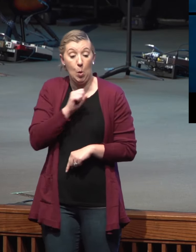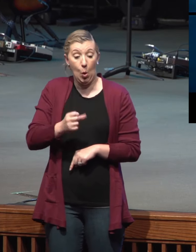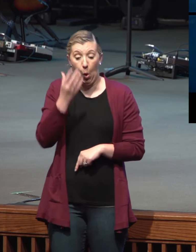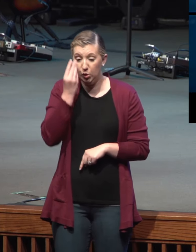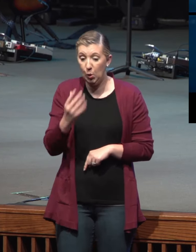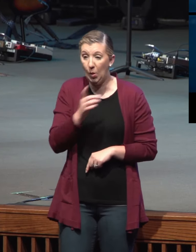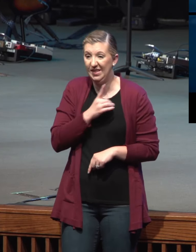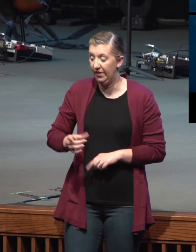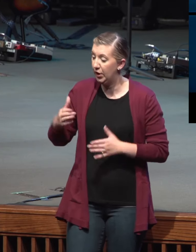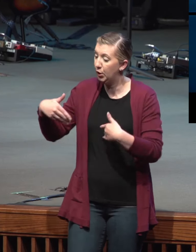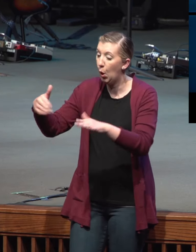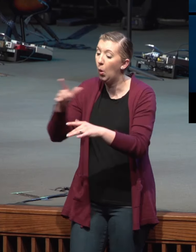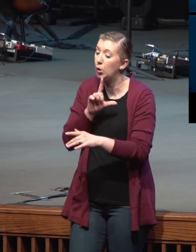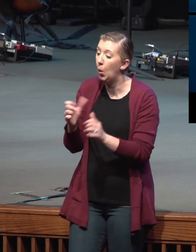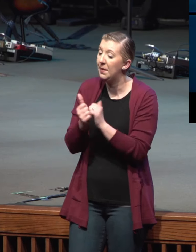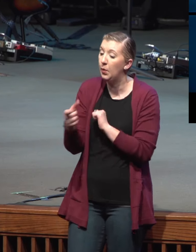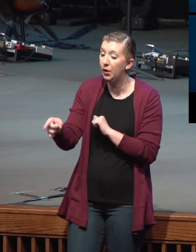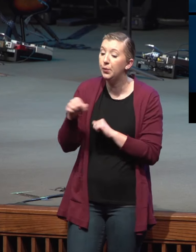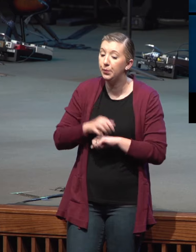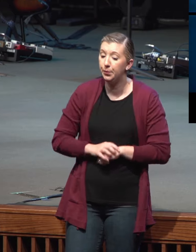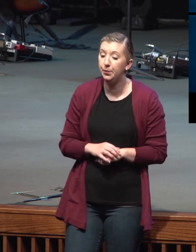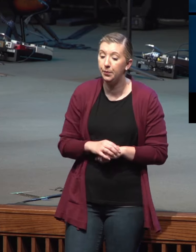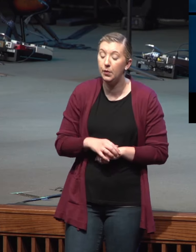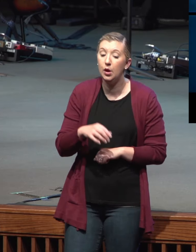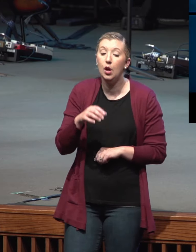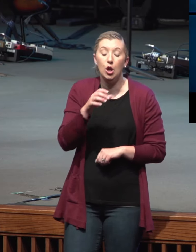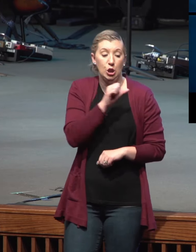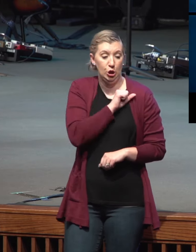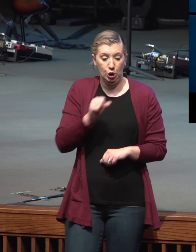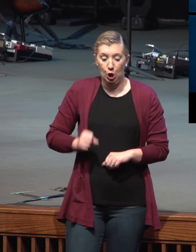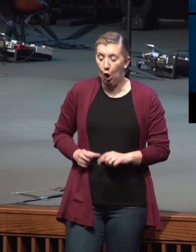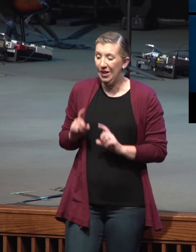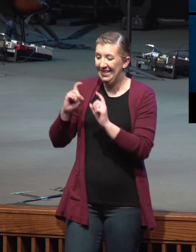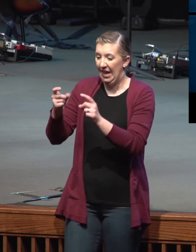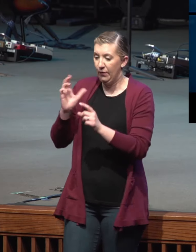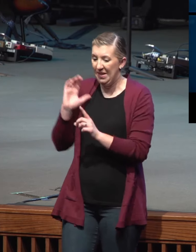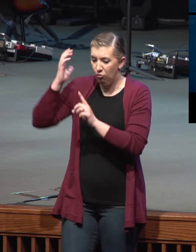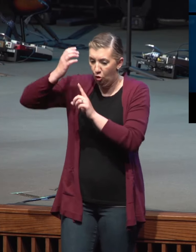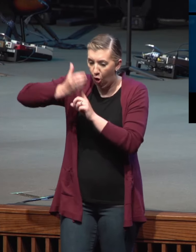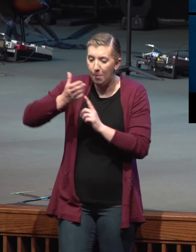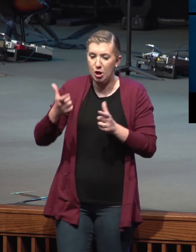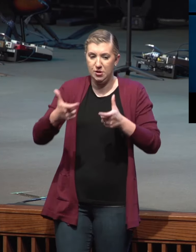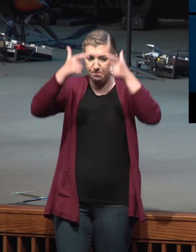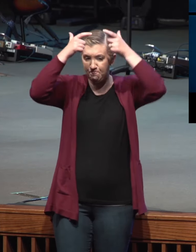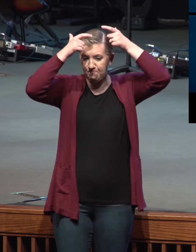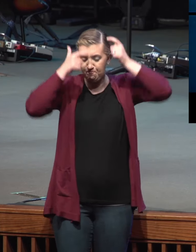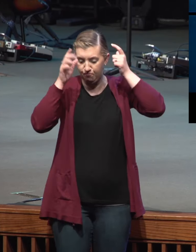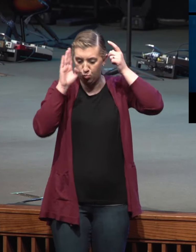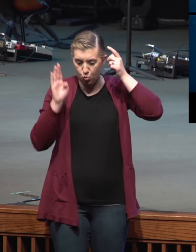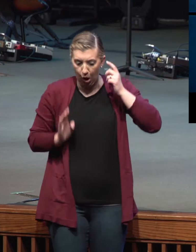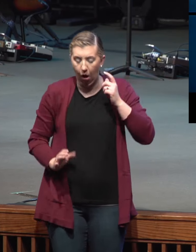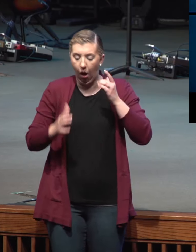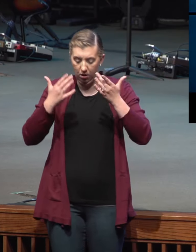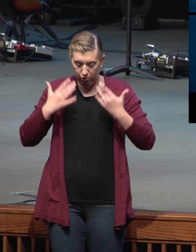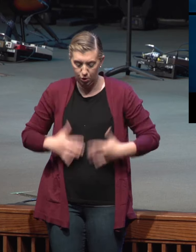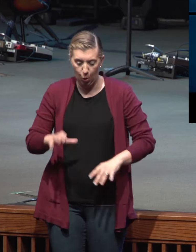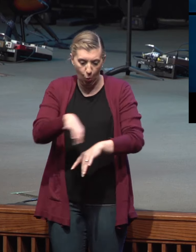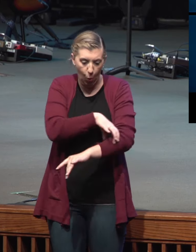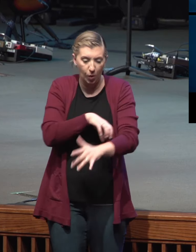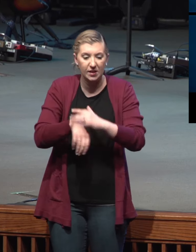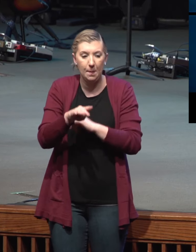"Go, and the Lord be with you." Then Saul clothed David with his armor. He put a helmet of bronze on his head, clothed him with a coat